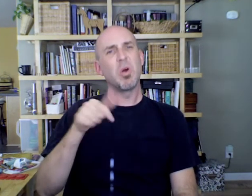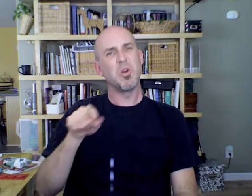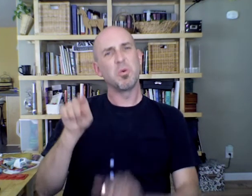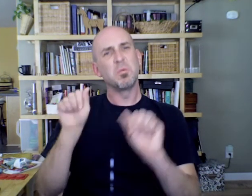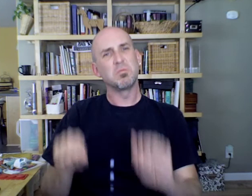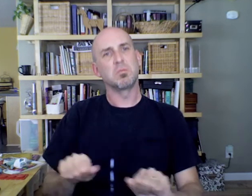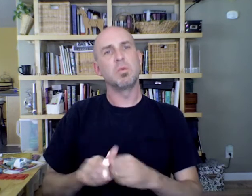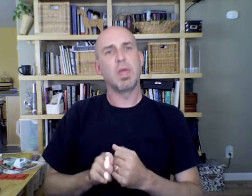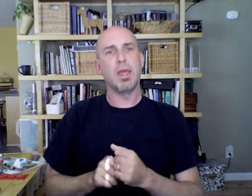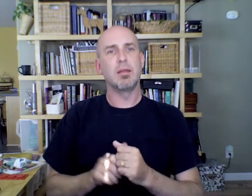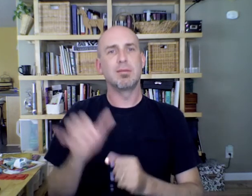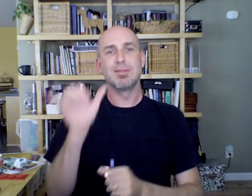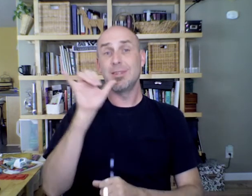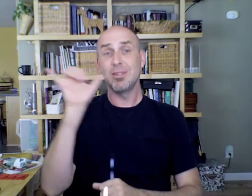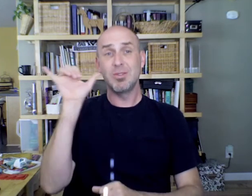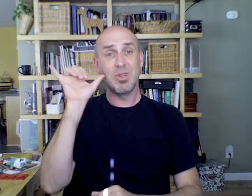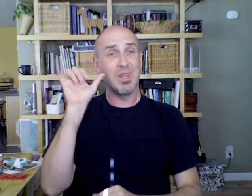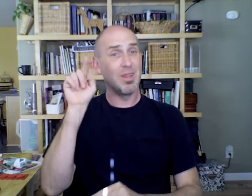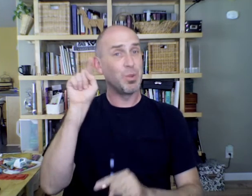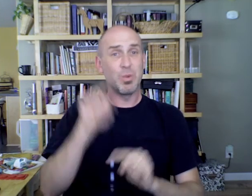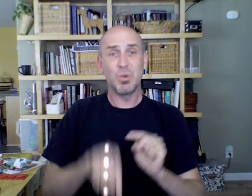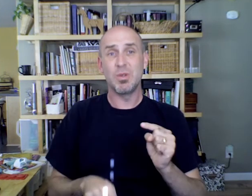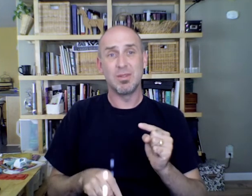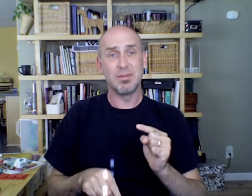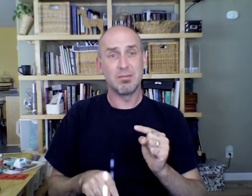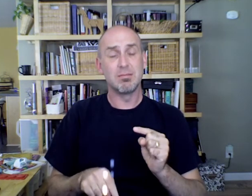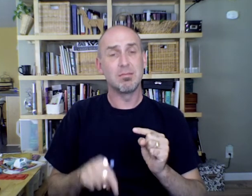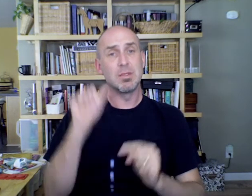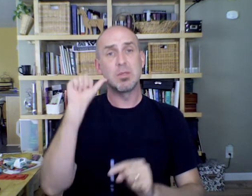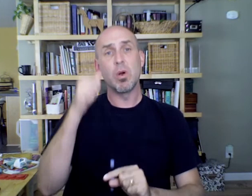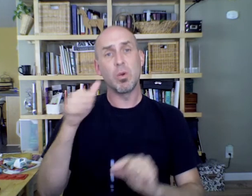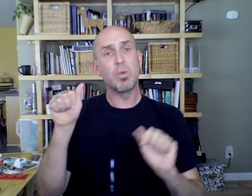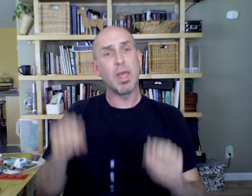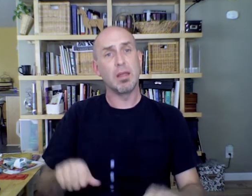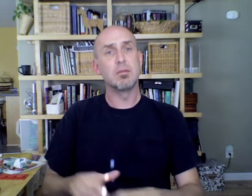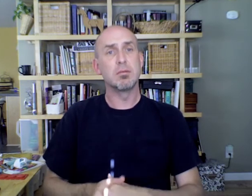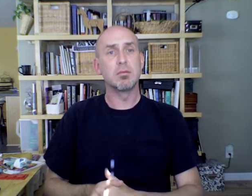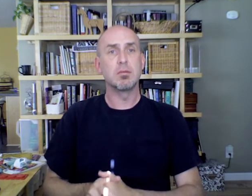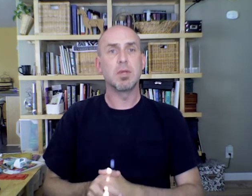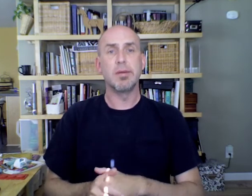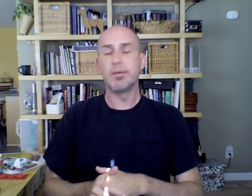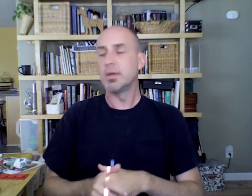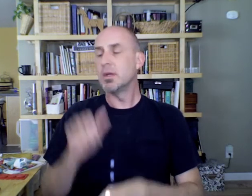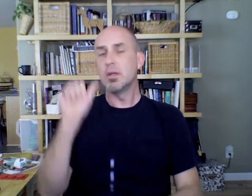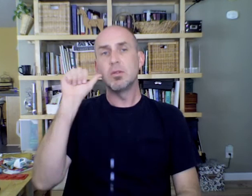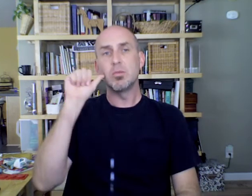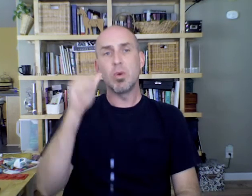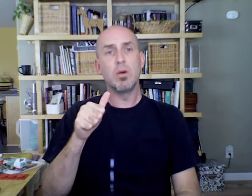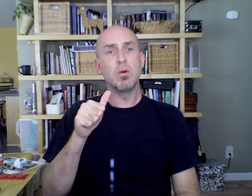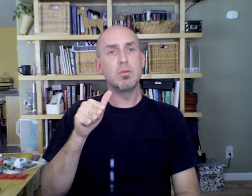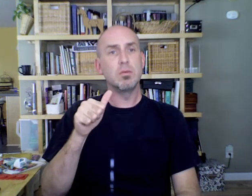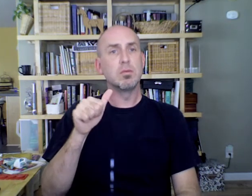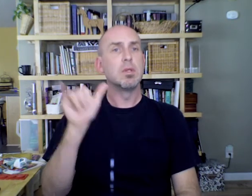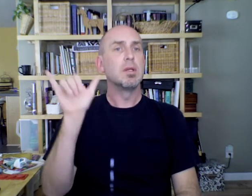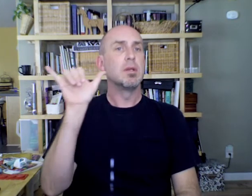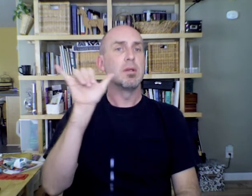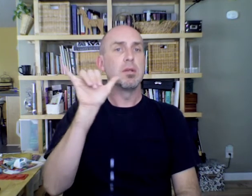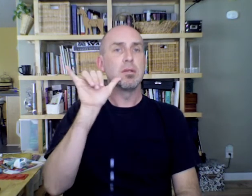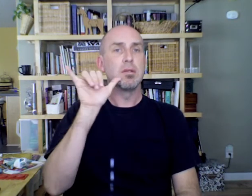Tomorrow you can. Yesterday you couldn't. But tomorrow you can. Okay. Tomorrow,